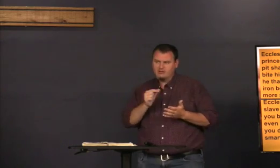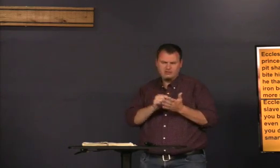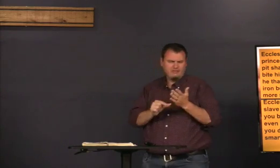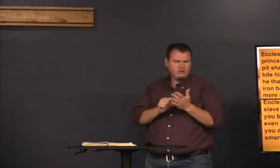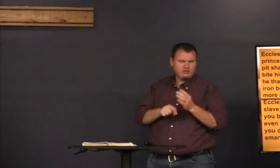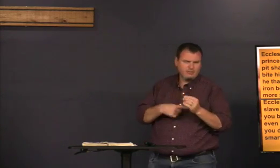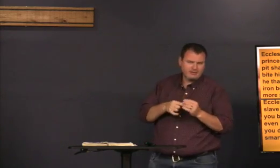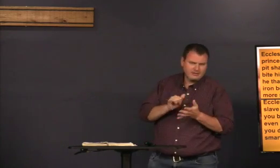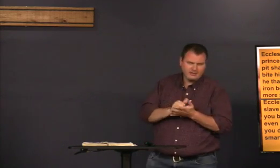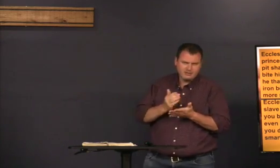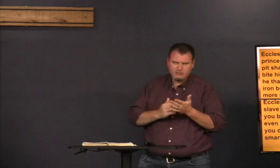Verse about that, huh?